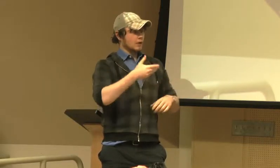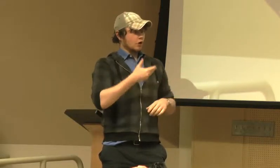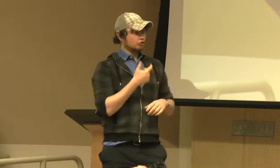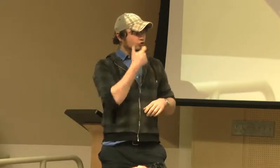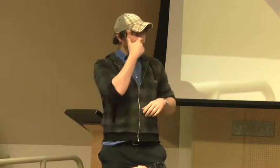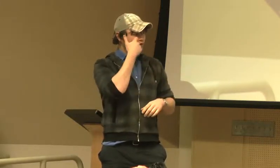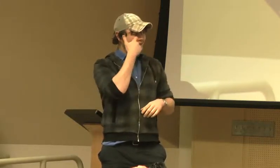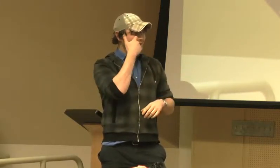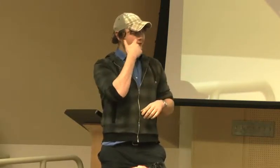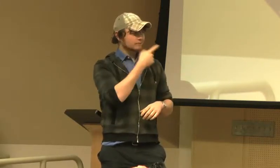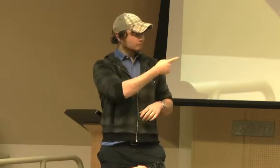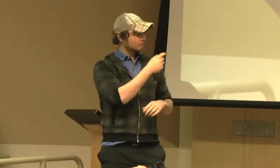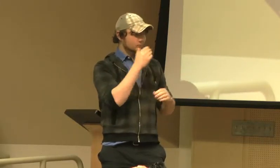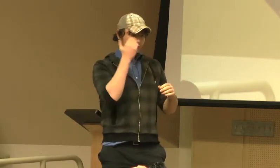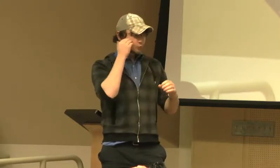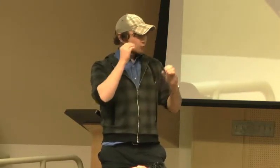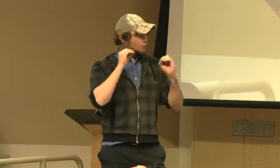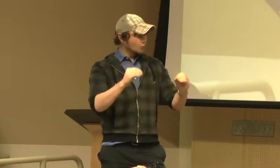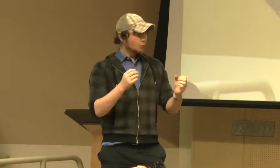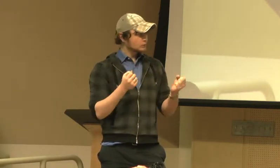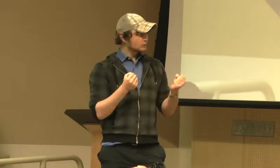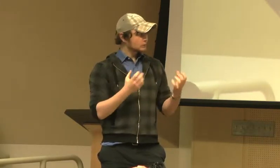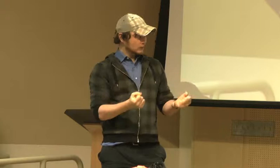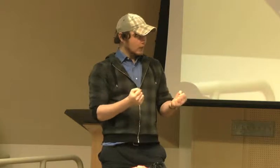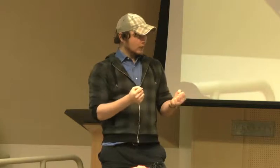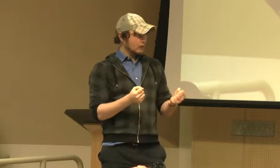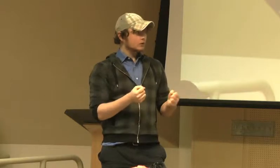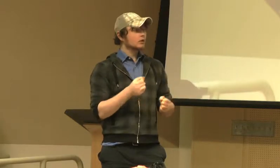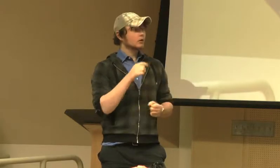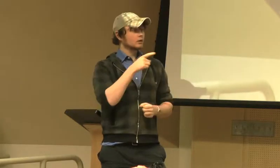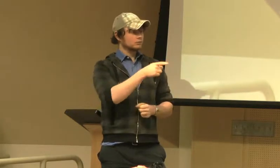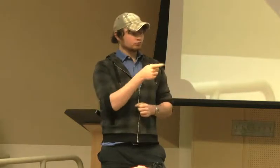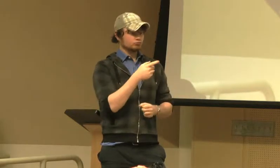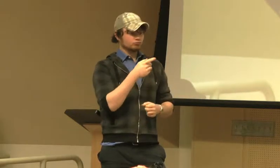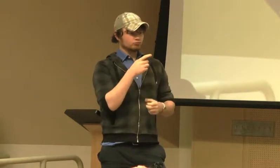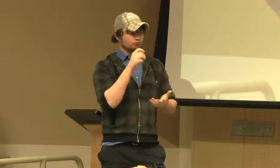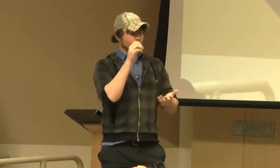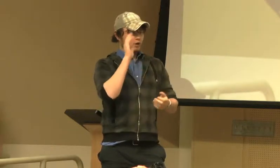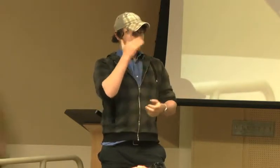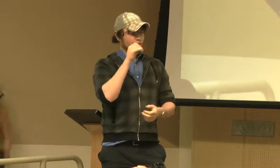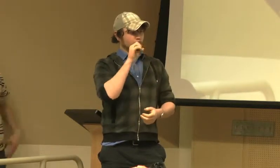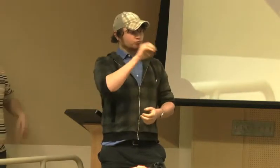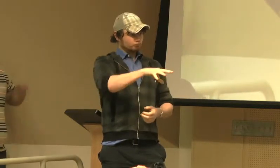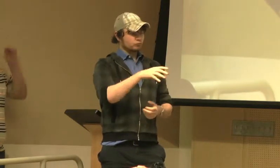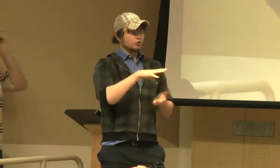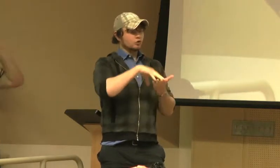And one of the teachers that was hired recently in the English program knows the sign language.